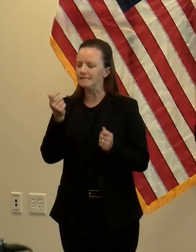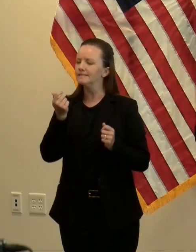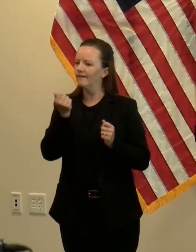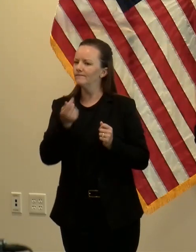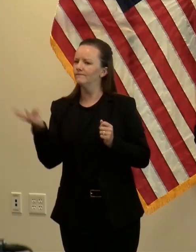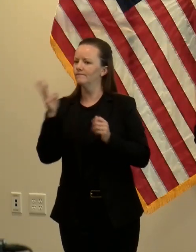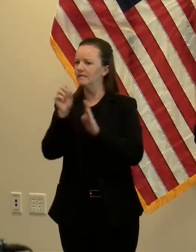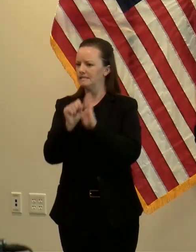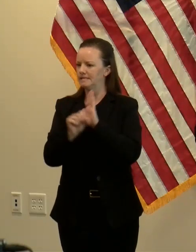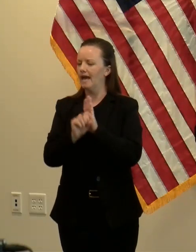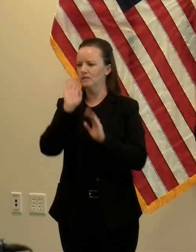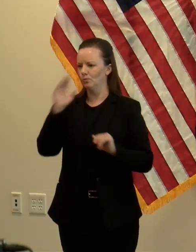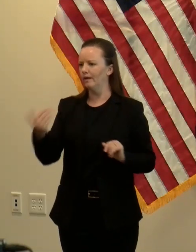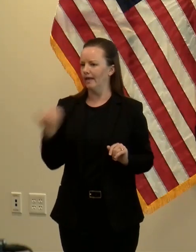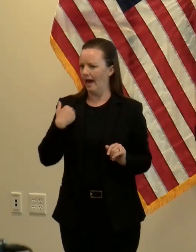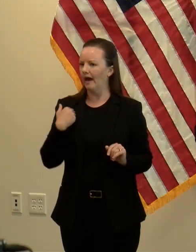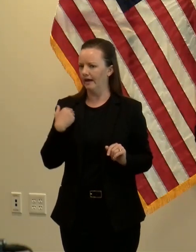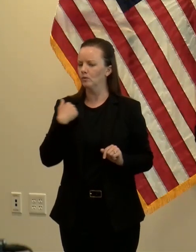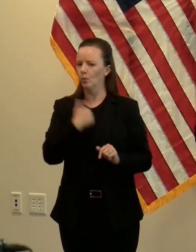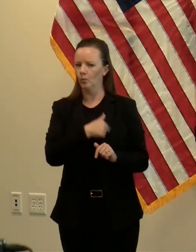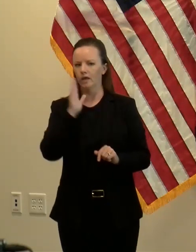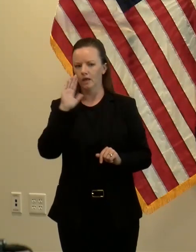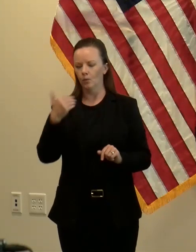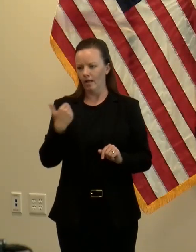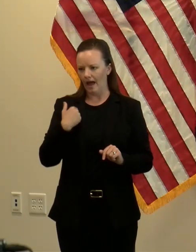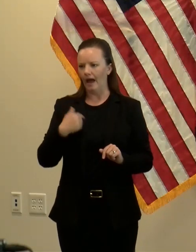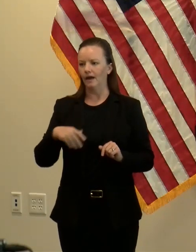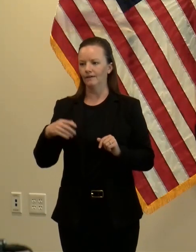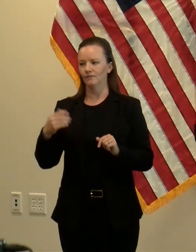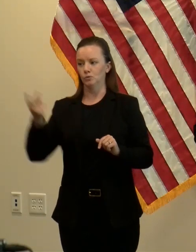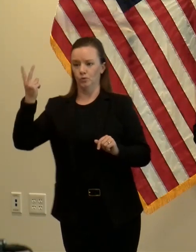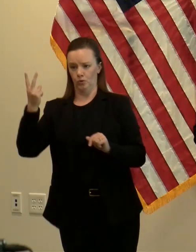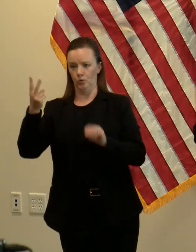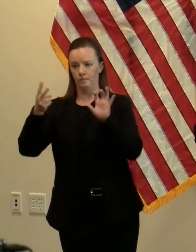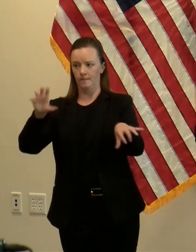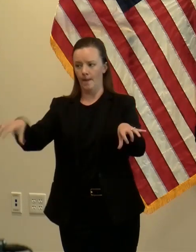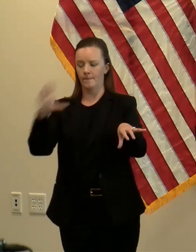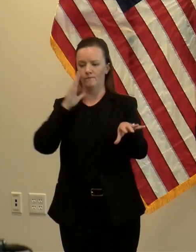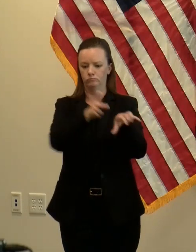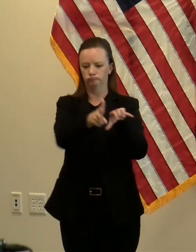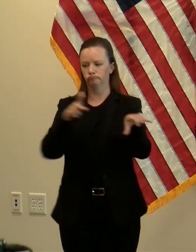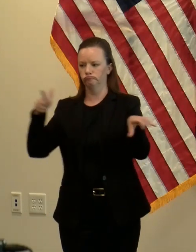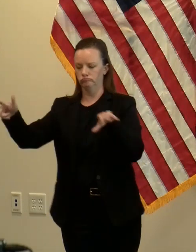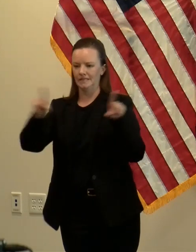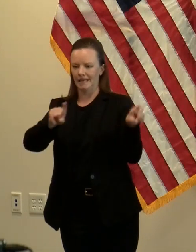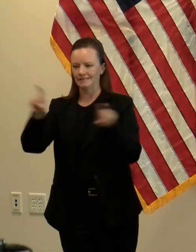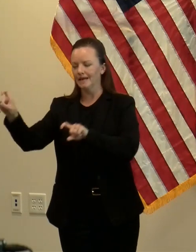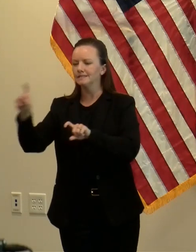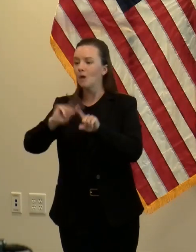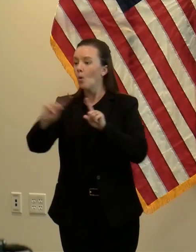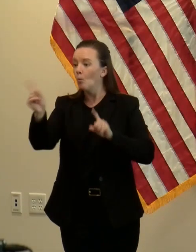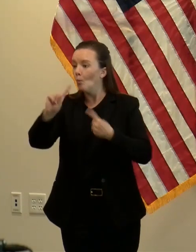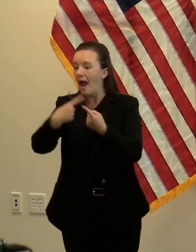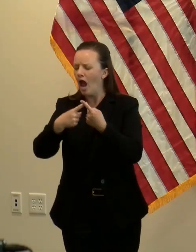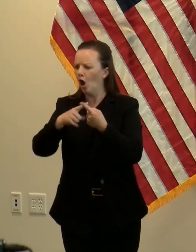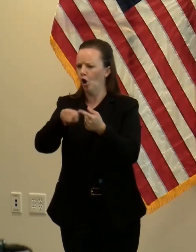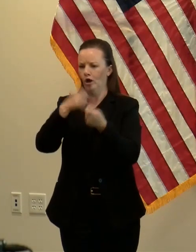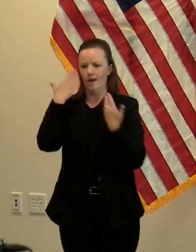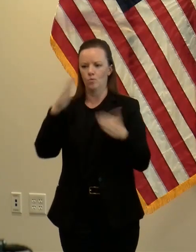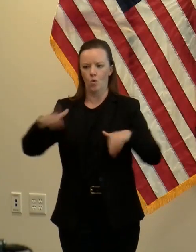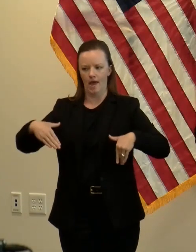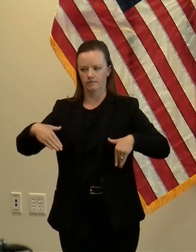where they're going to have extra locations in which to do that. I don't know that those locations have yet been determined. As soon as they are,